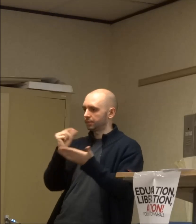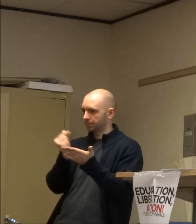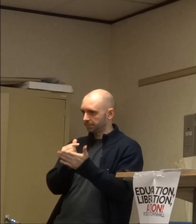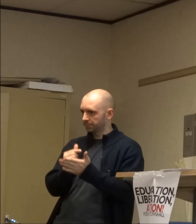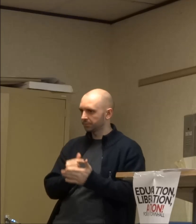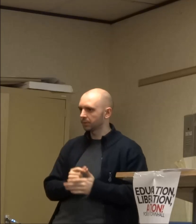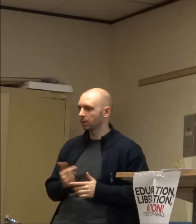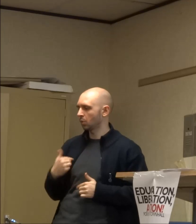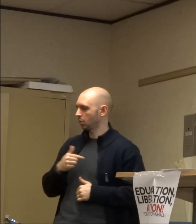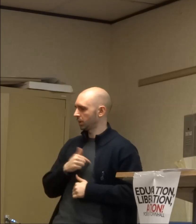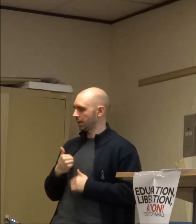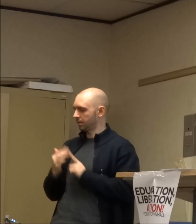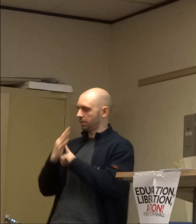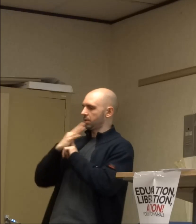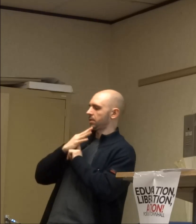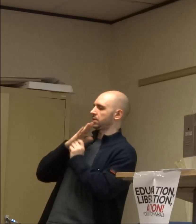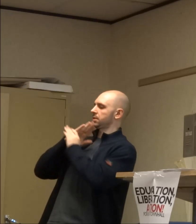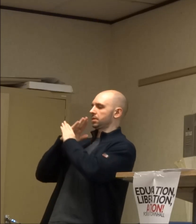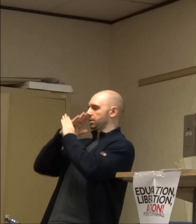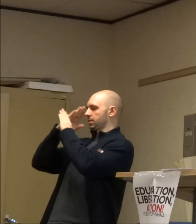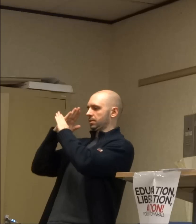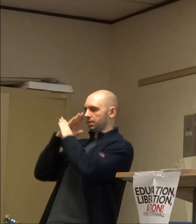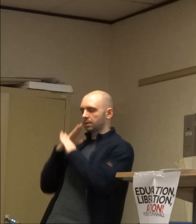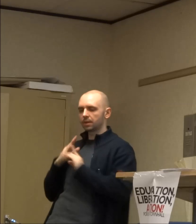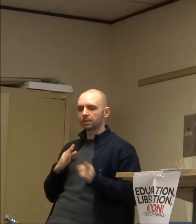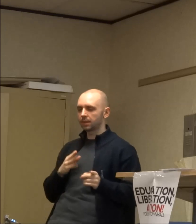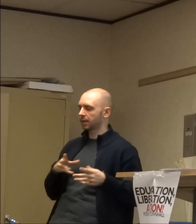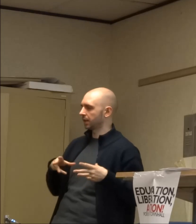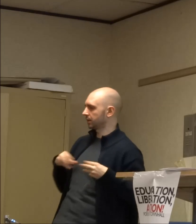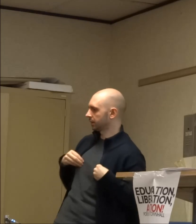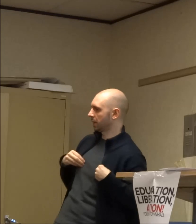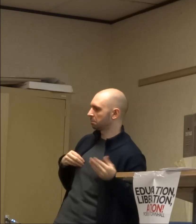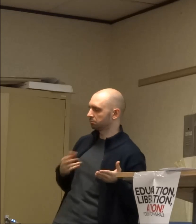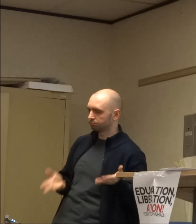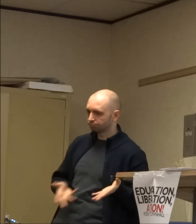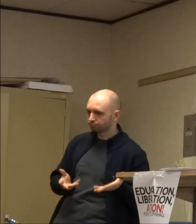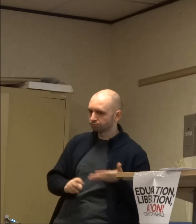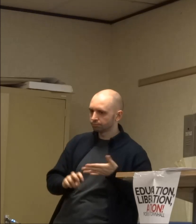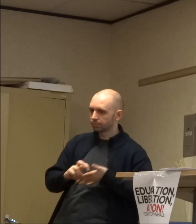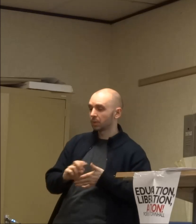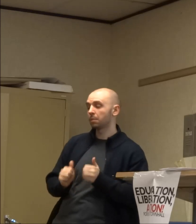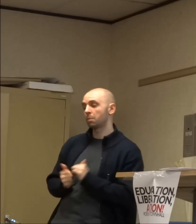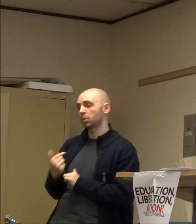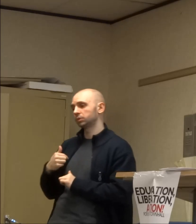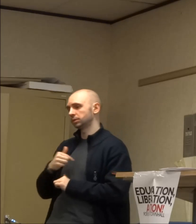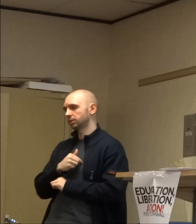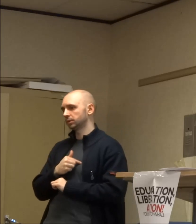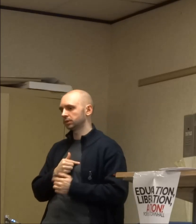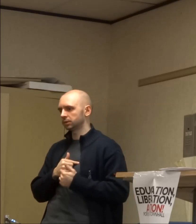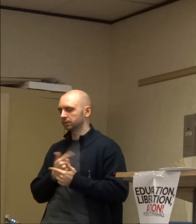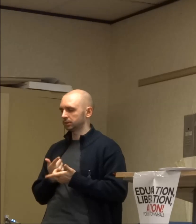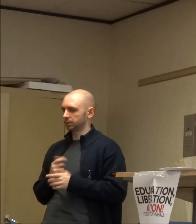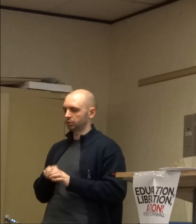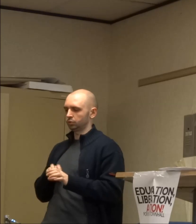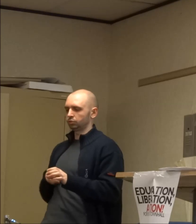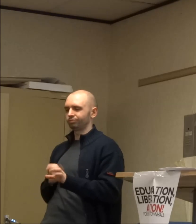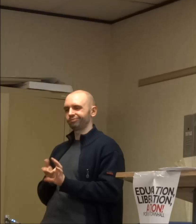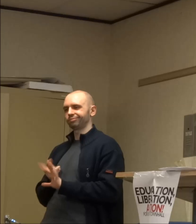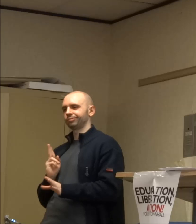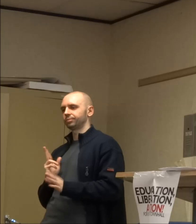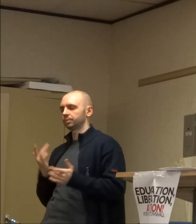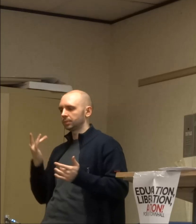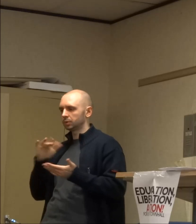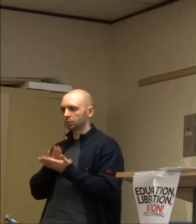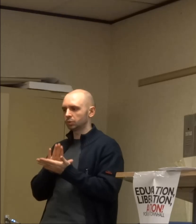lived experiences that inform our everyday lives. Most of us have been pushed out of schools through poverty and other factors embedded